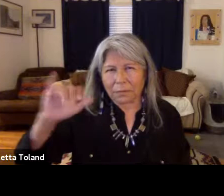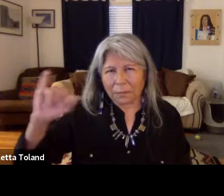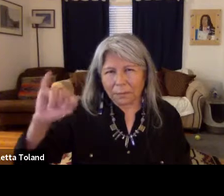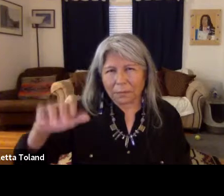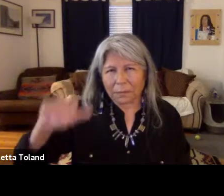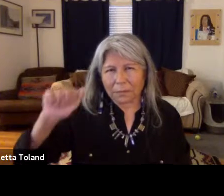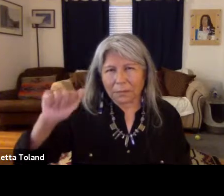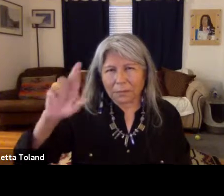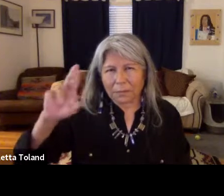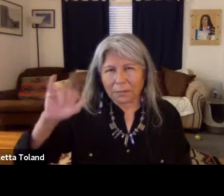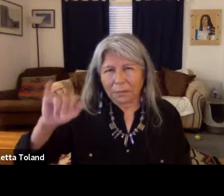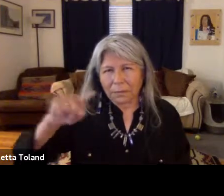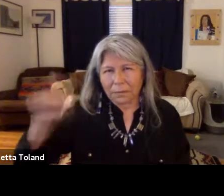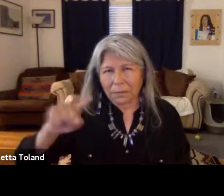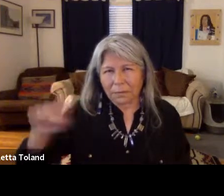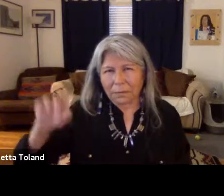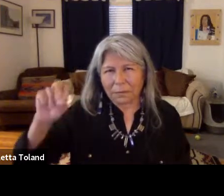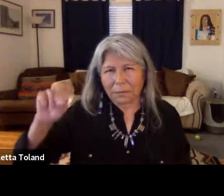from La Cuchakai,